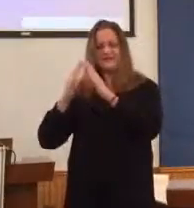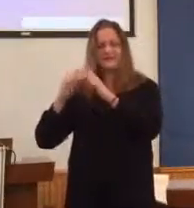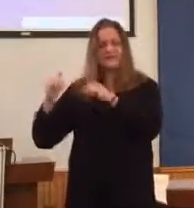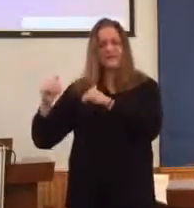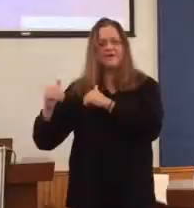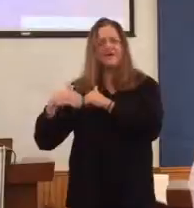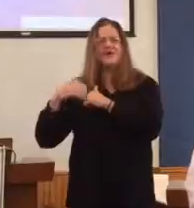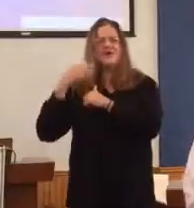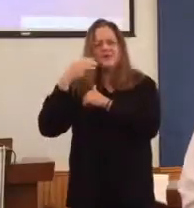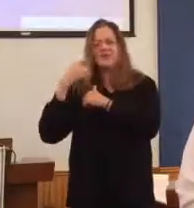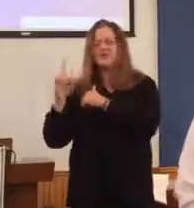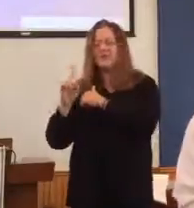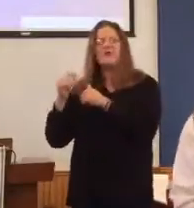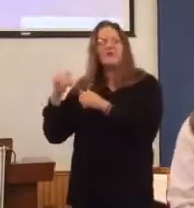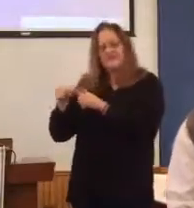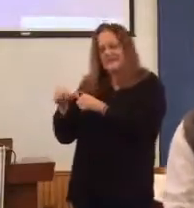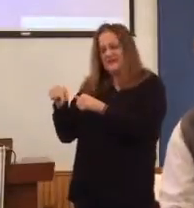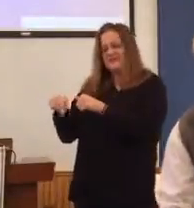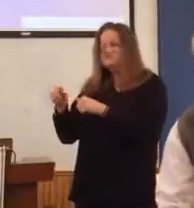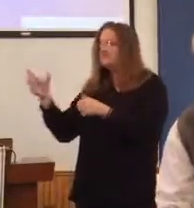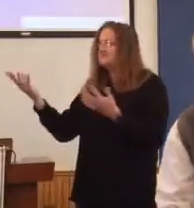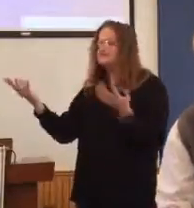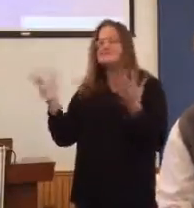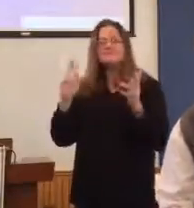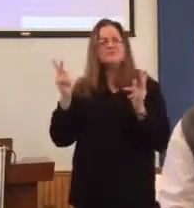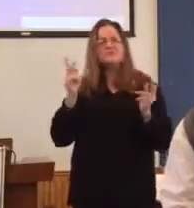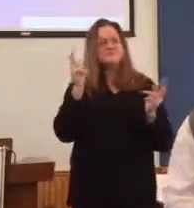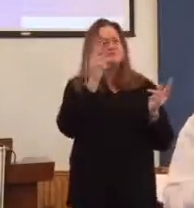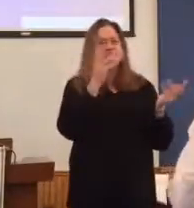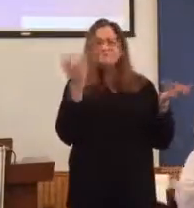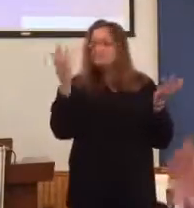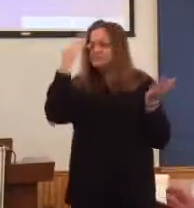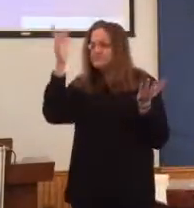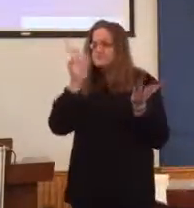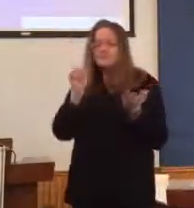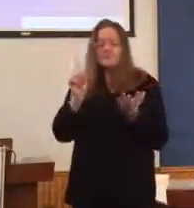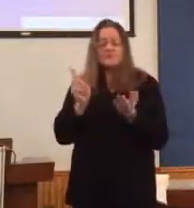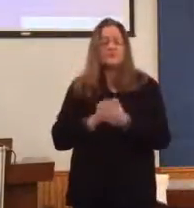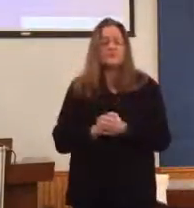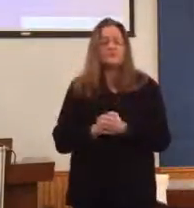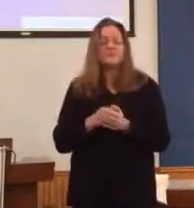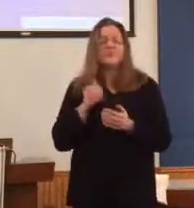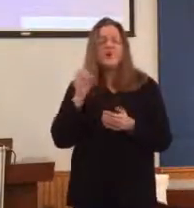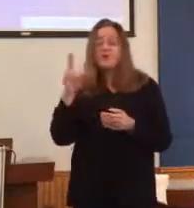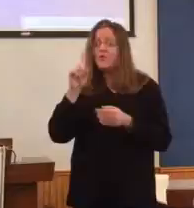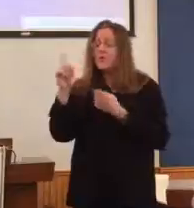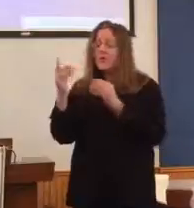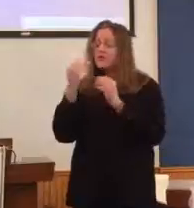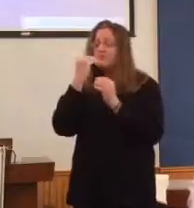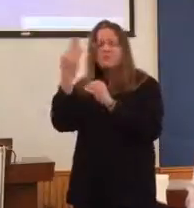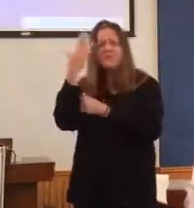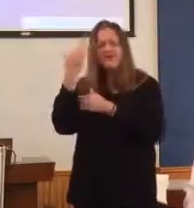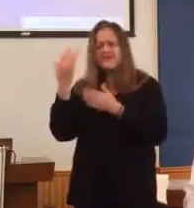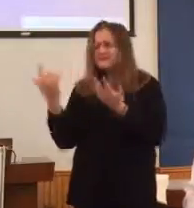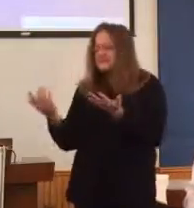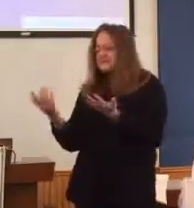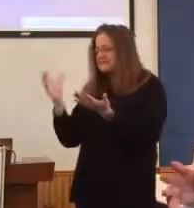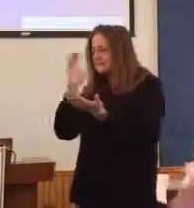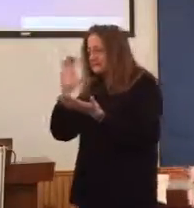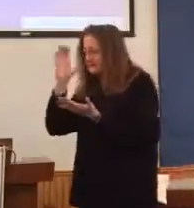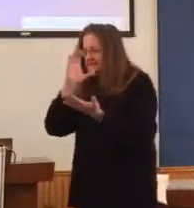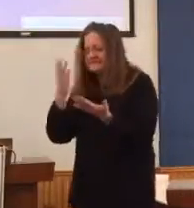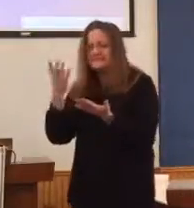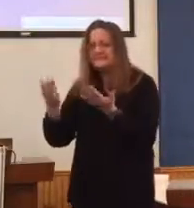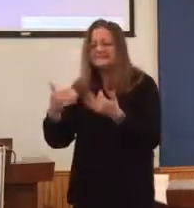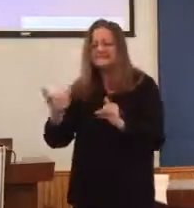the place that they had stayed. Nope, we haven't seen him. Maybe they checked at the place where they had breakfast that morning. You